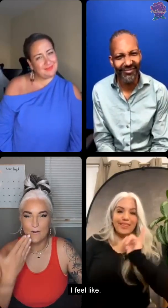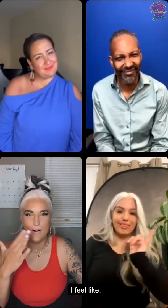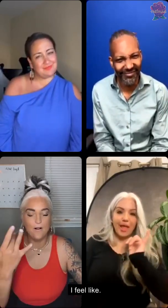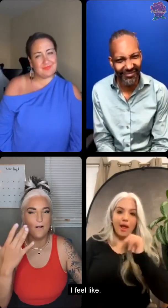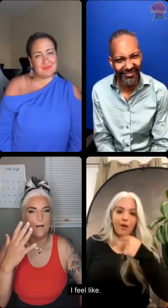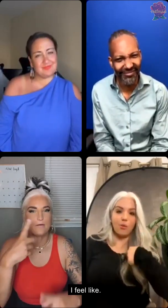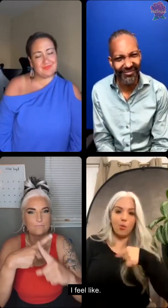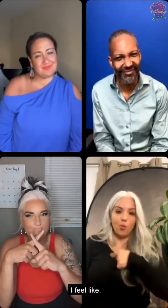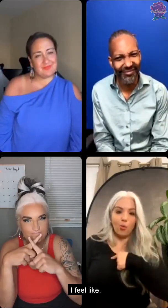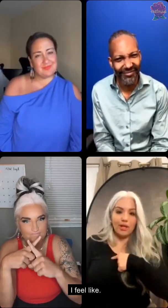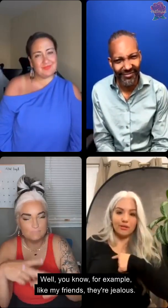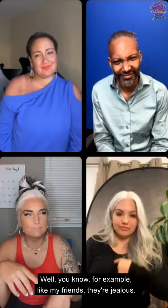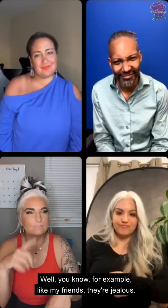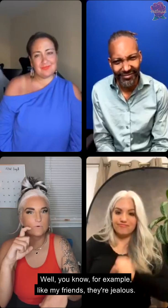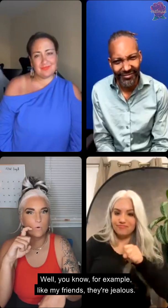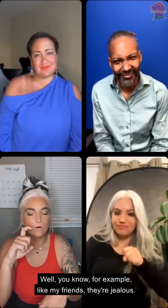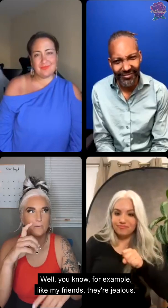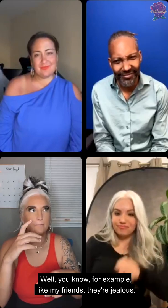like,